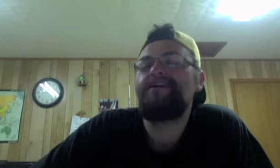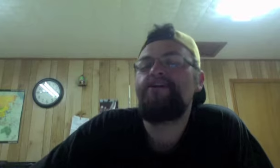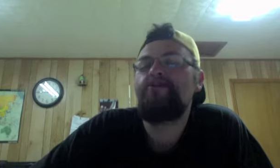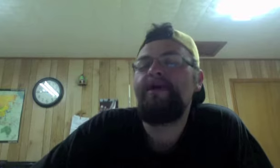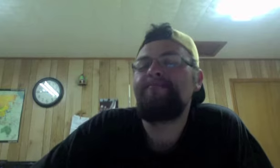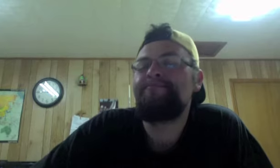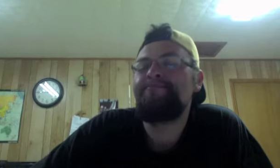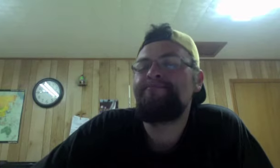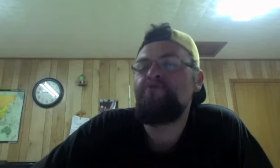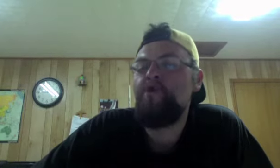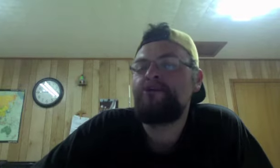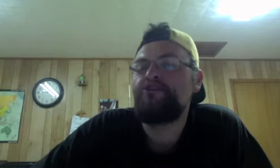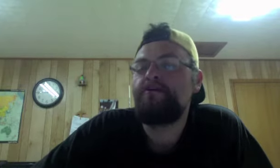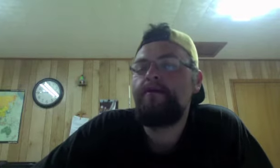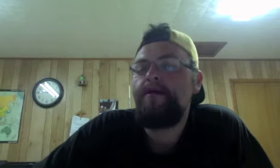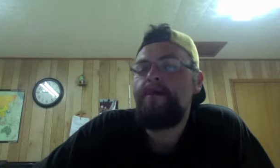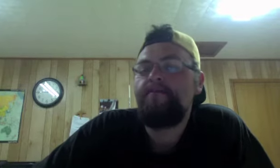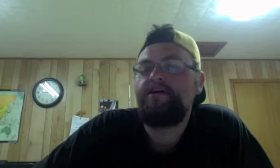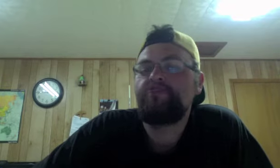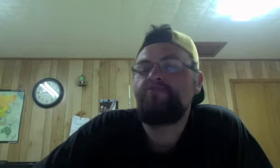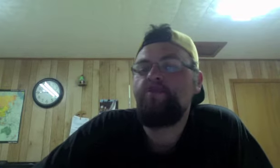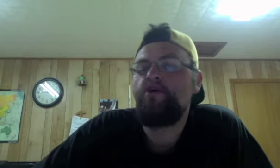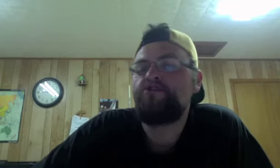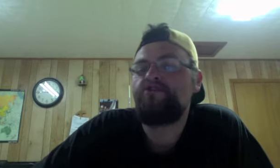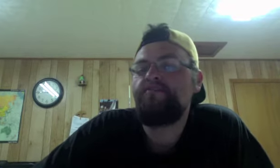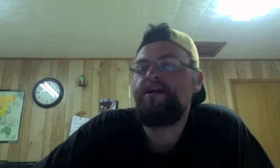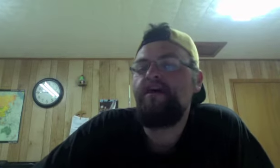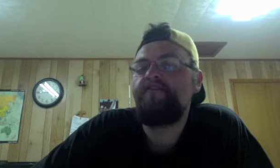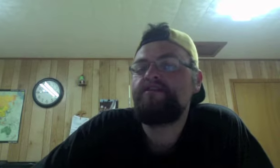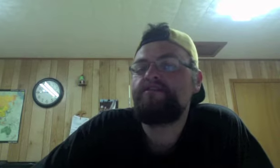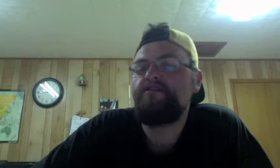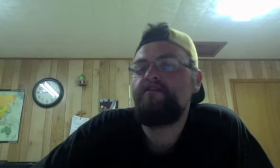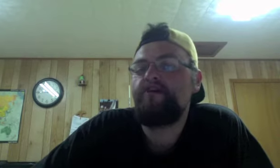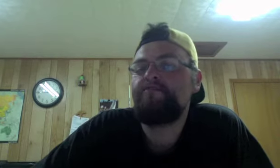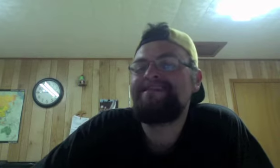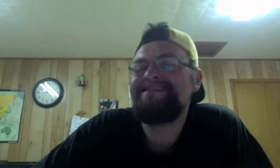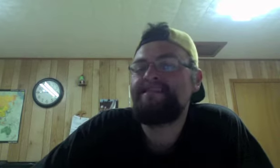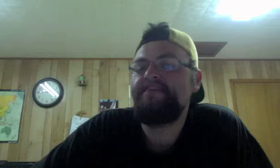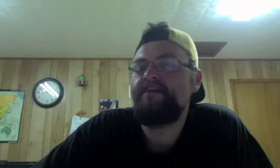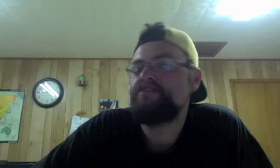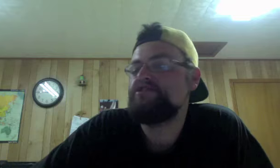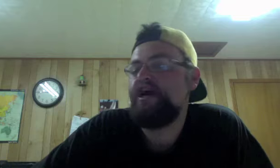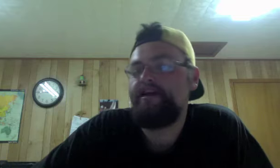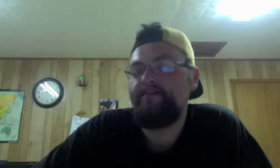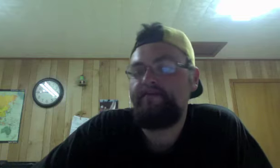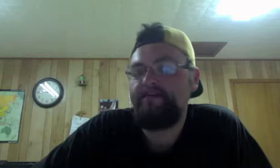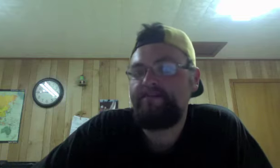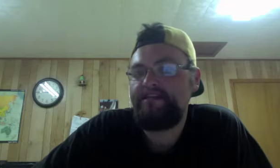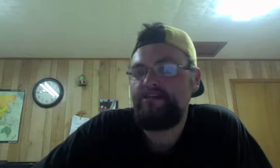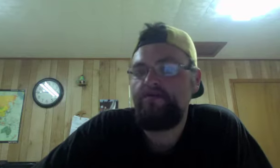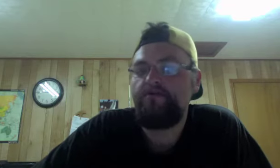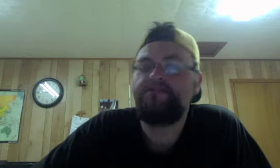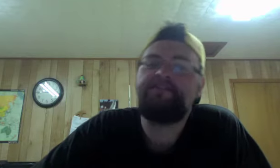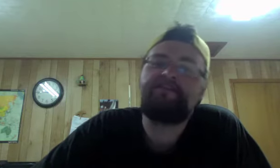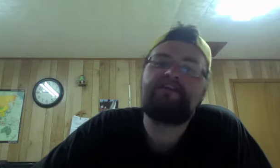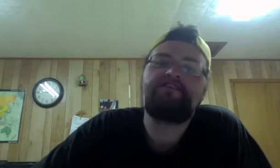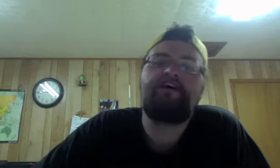create pressure because with Perch their big offensive their big defensive signing from the Empton Eskimos defensive end